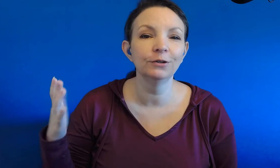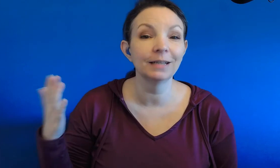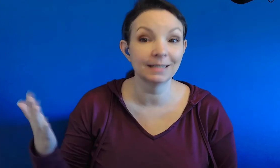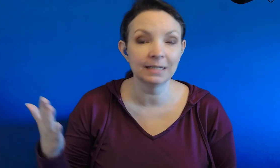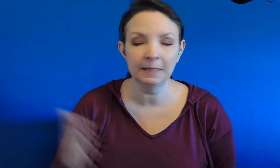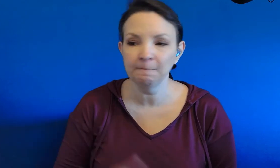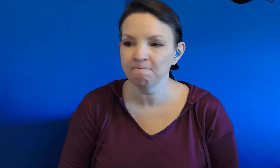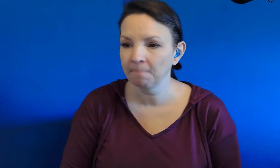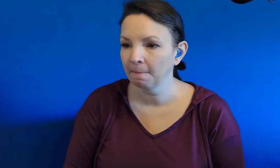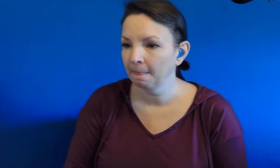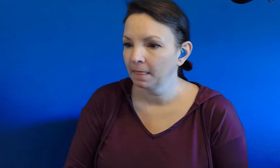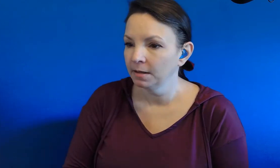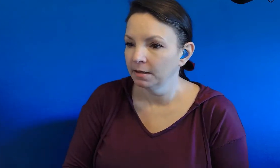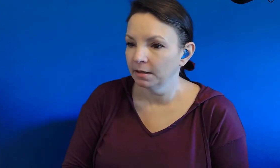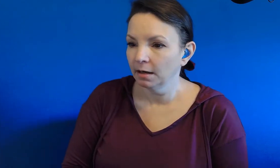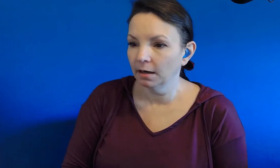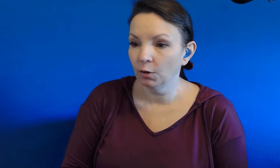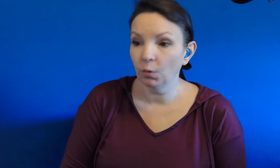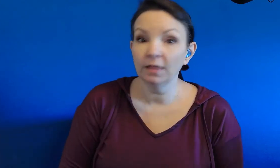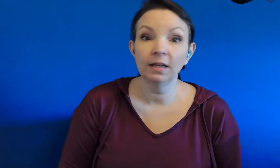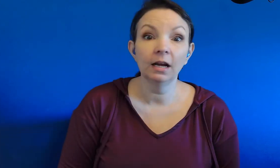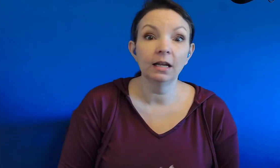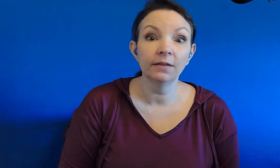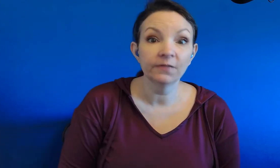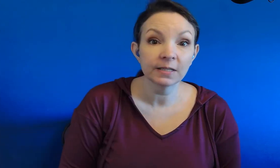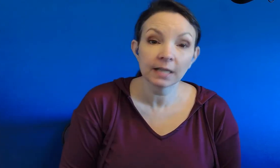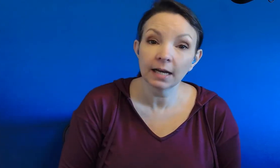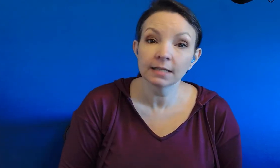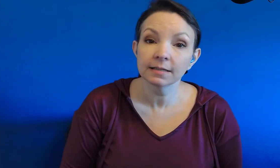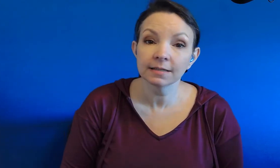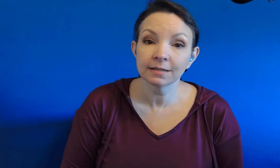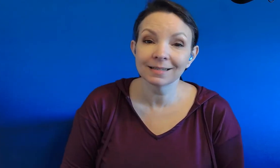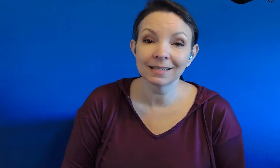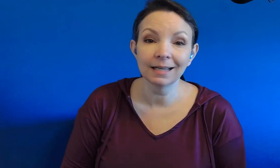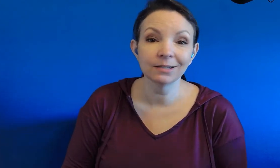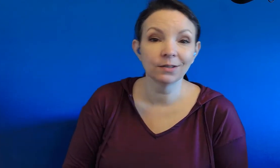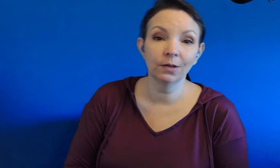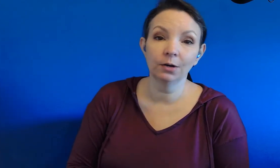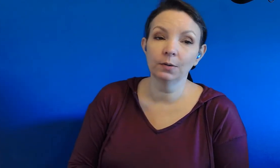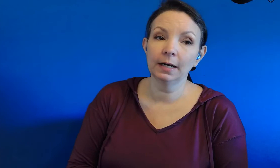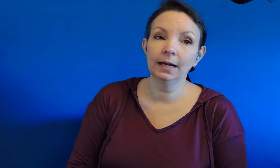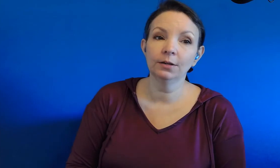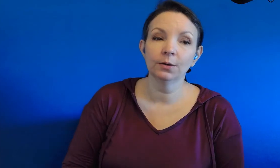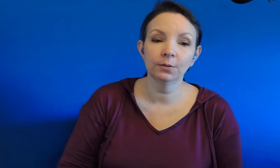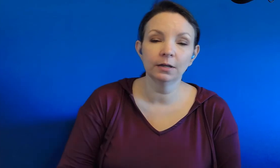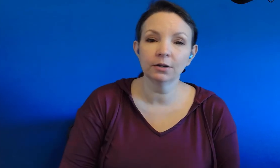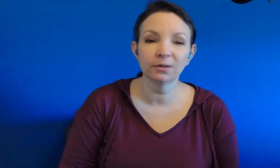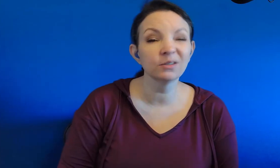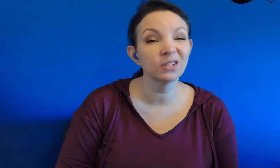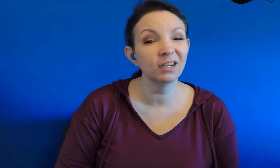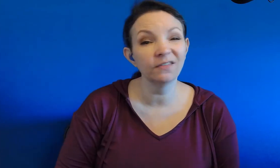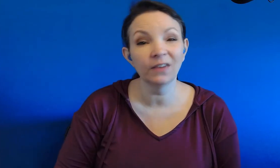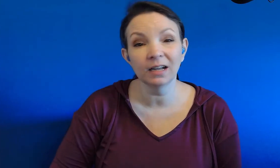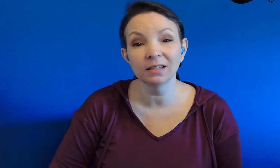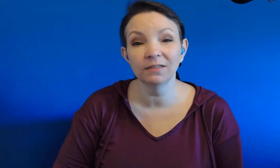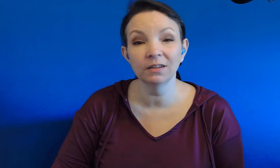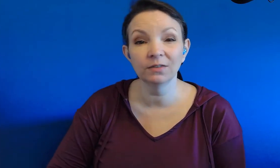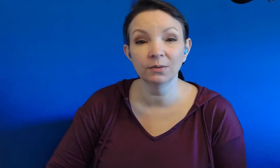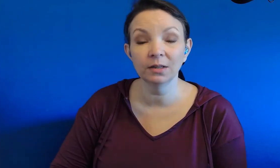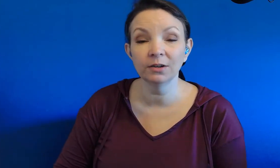see. One thing I emphasize is to sign slow. I don't encourage signing fast, even though if you're really good at